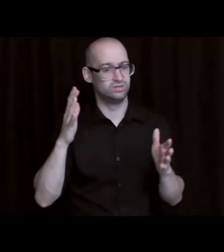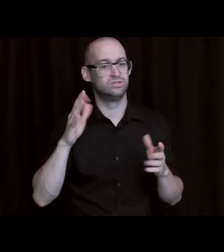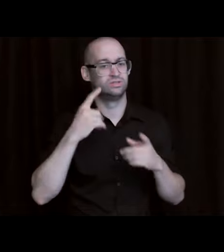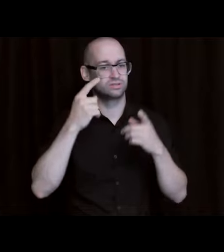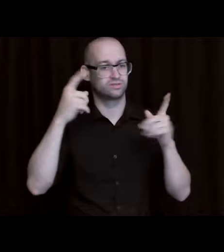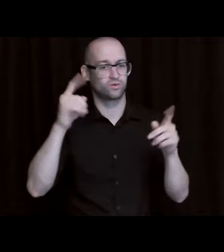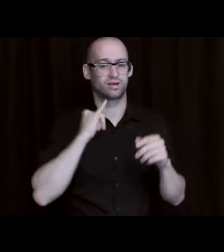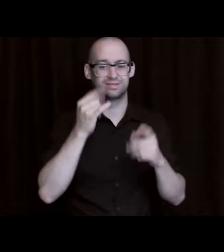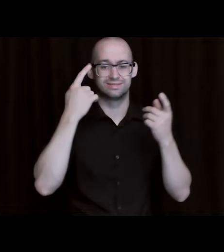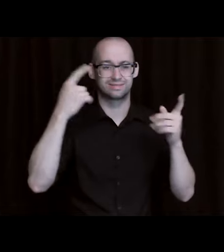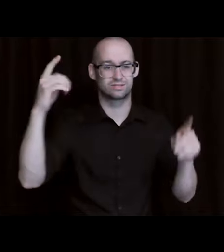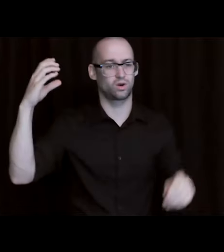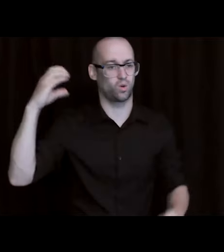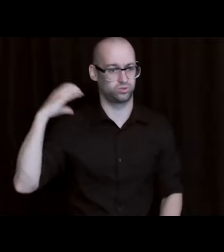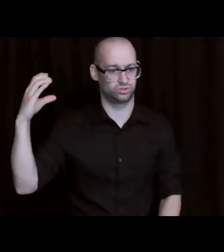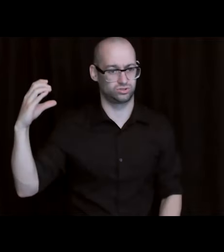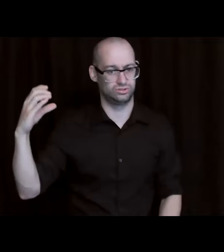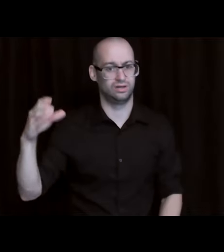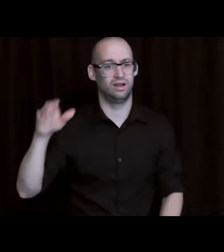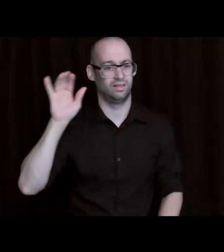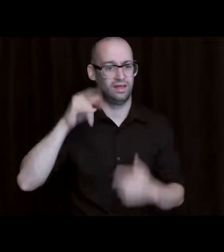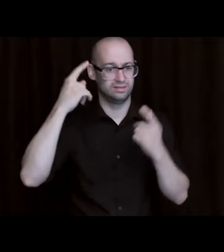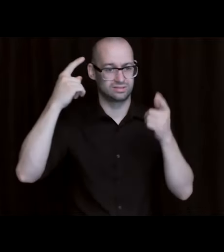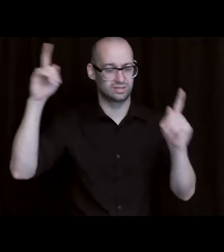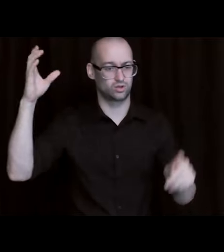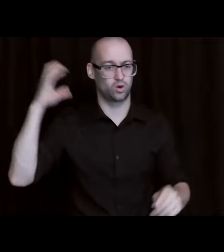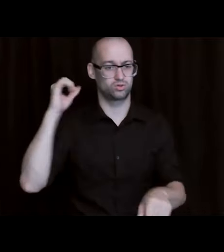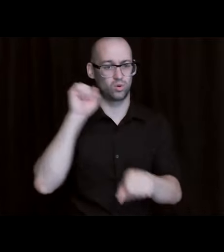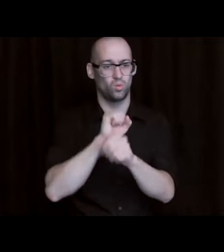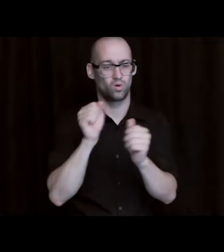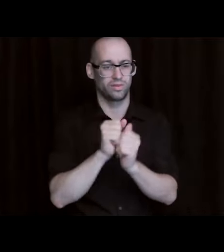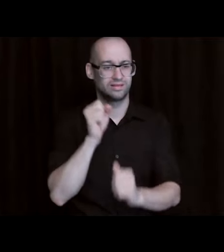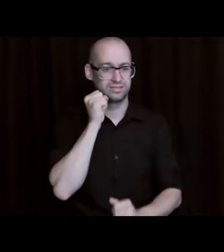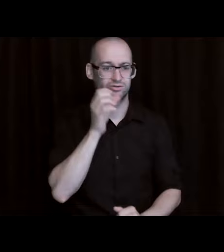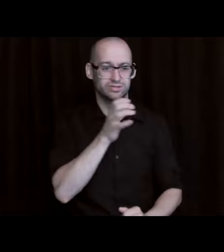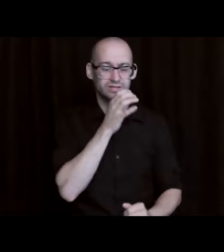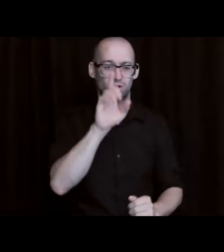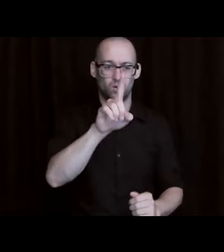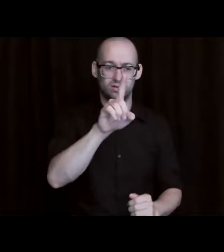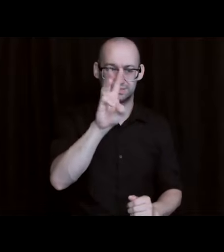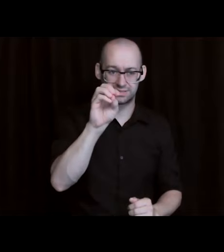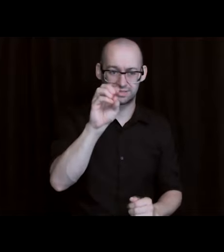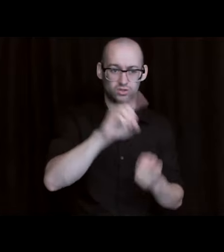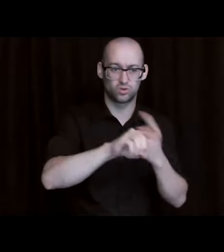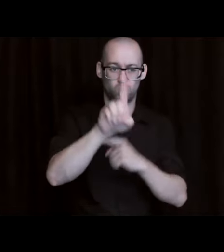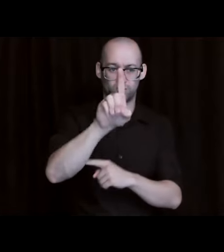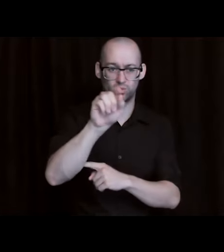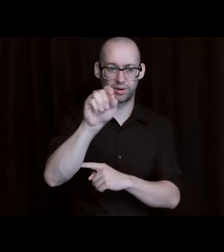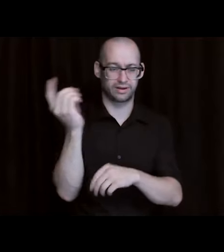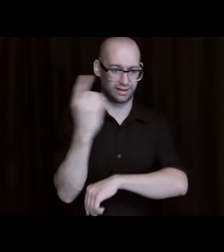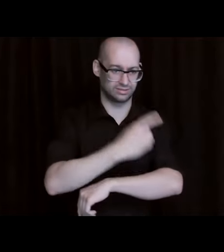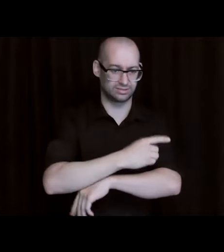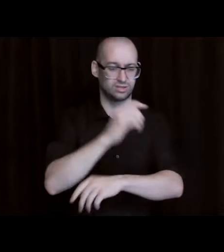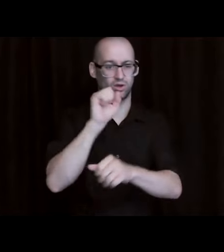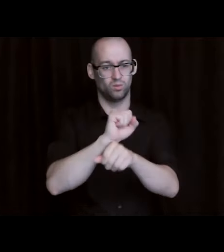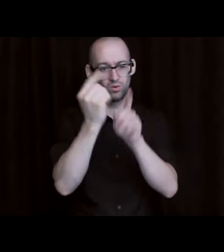success coaches. So the success coaches worked with seniors for 60 to 120 days. They worked one-on-one to